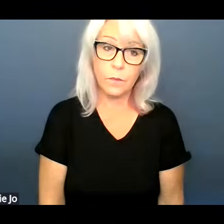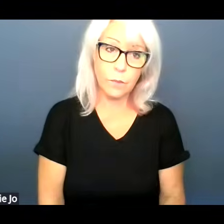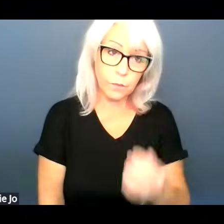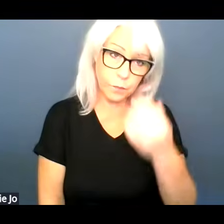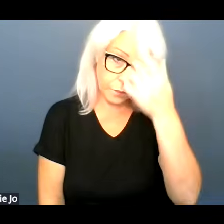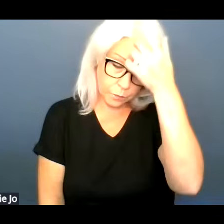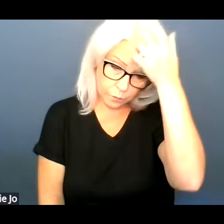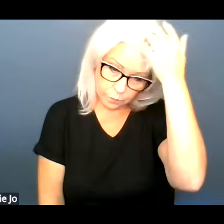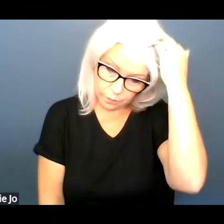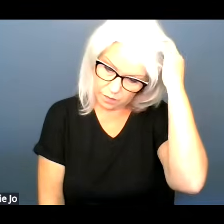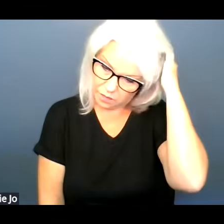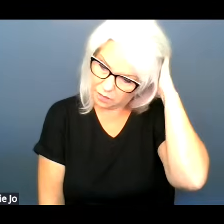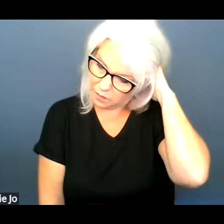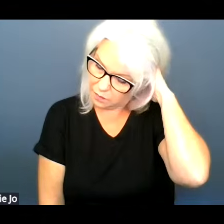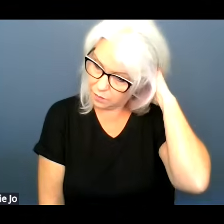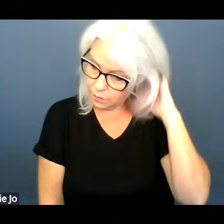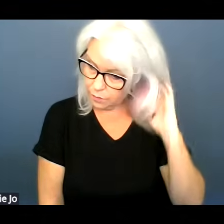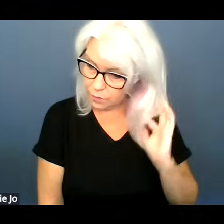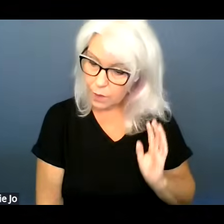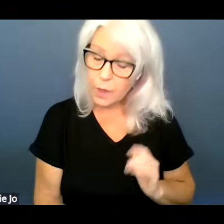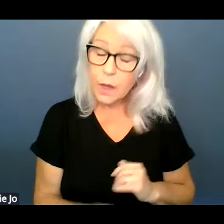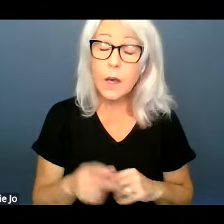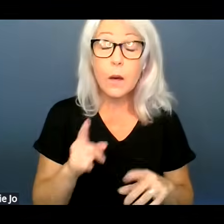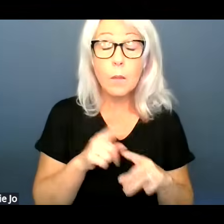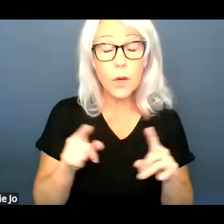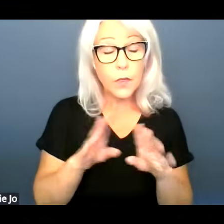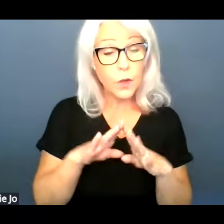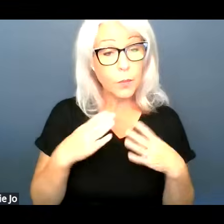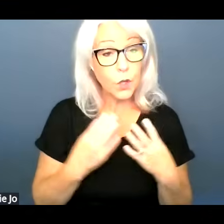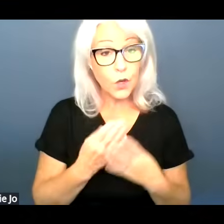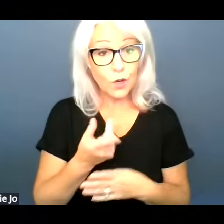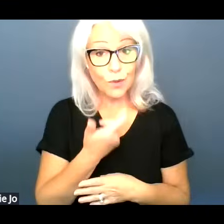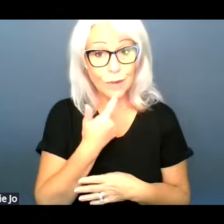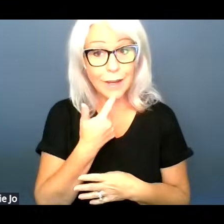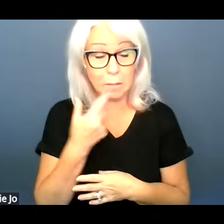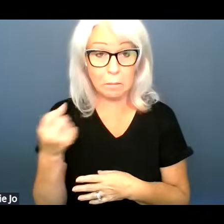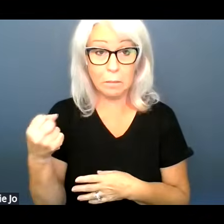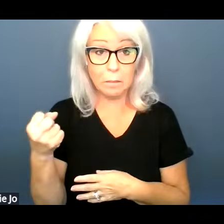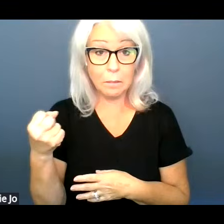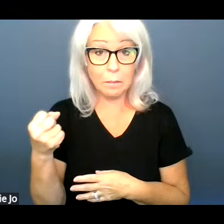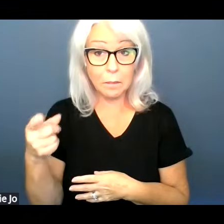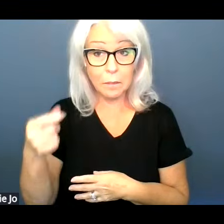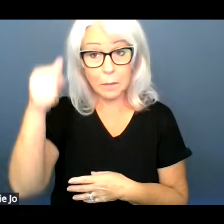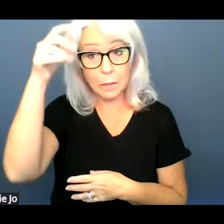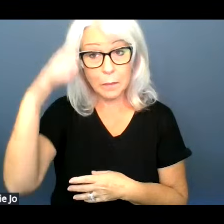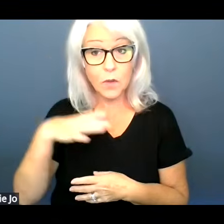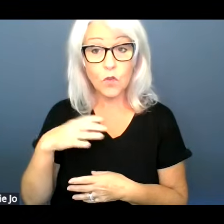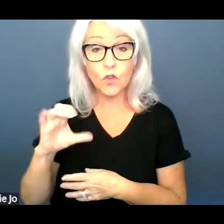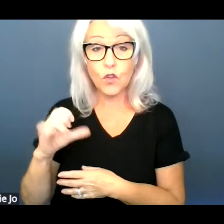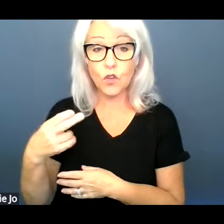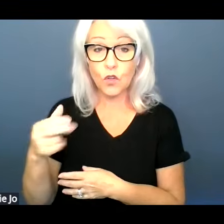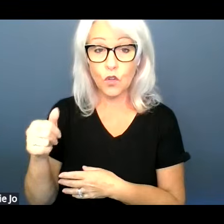right, but the Bureau has said that those were Mr. Chapman's Yes. signature.